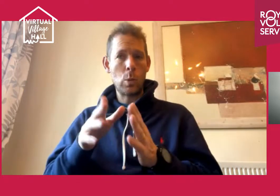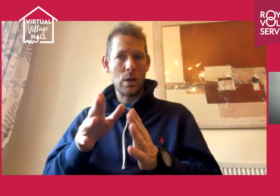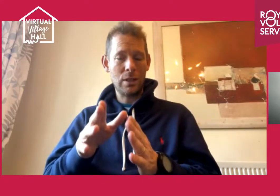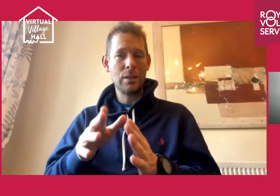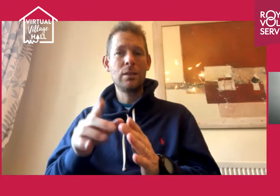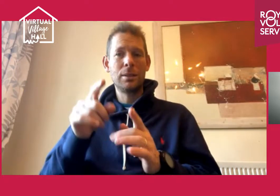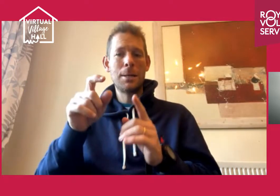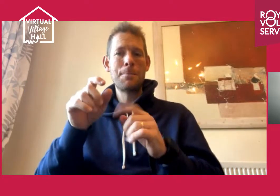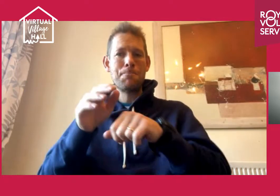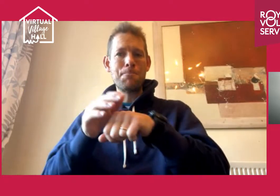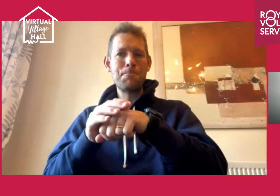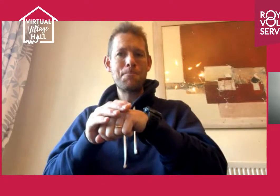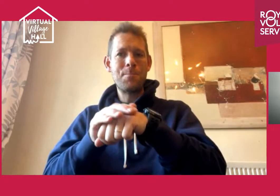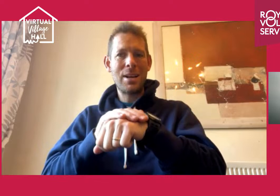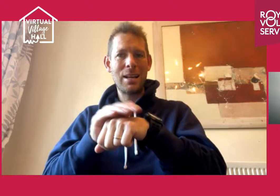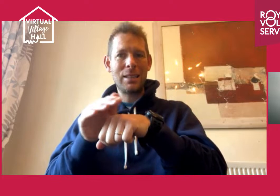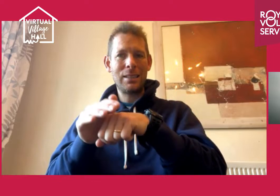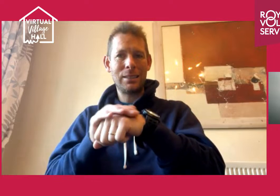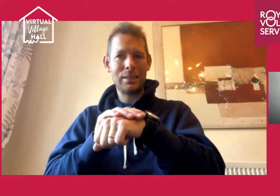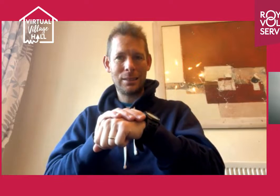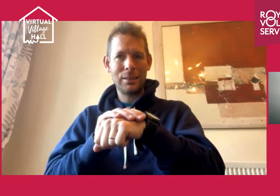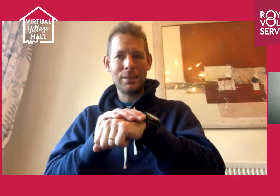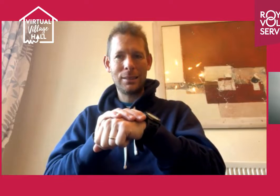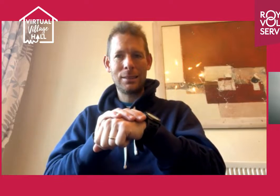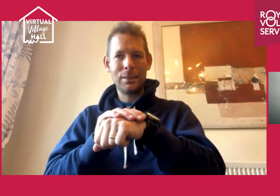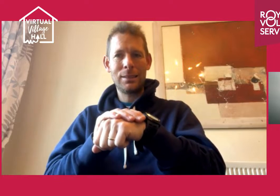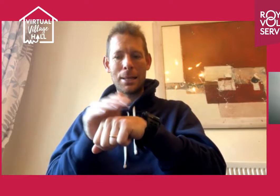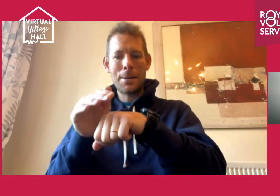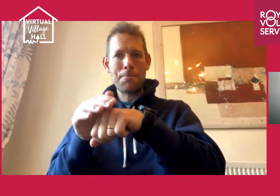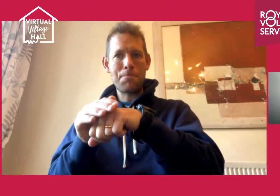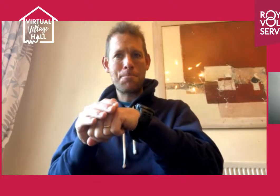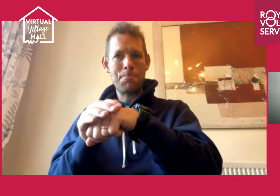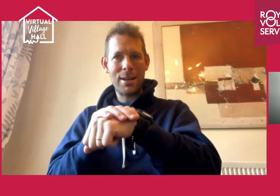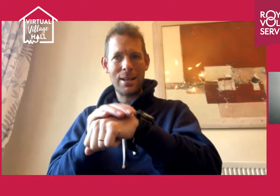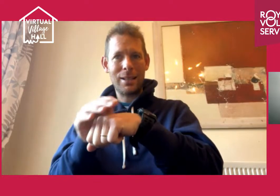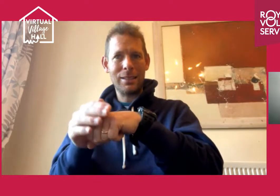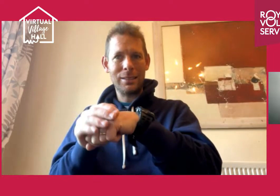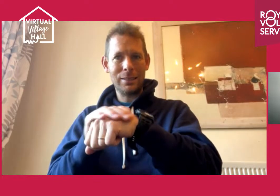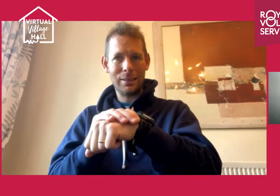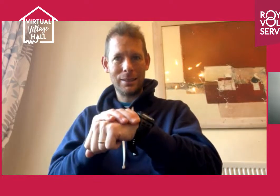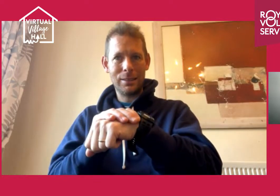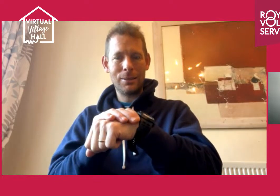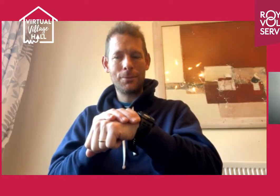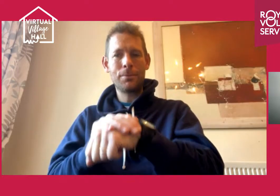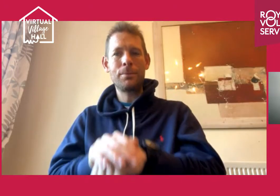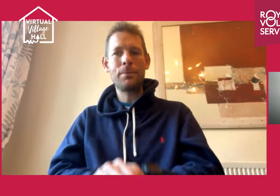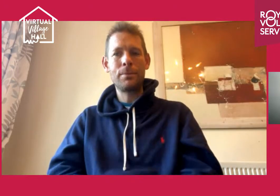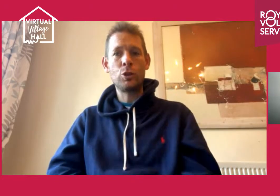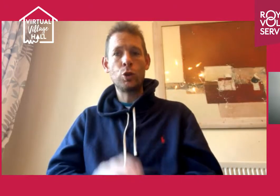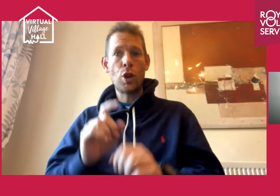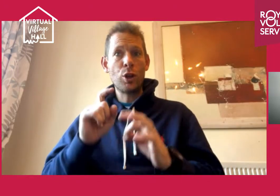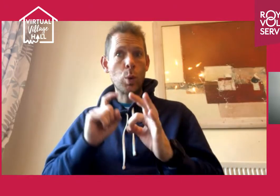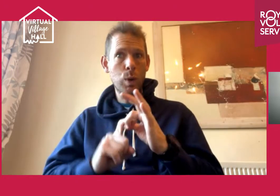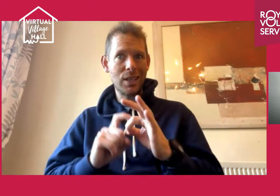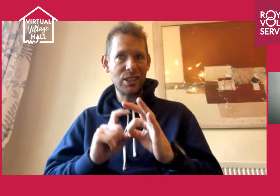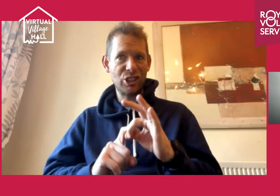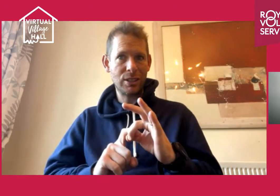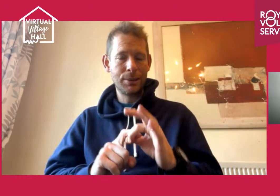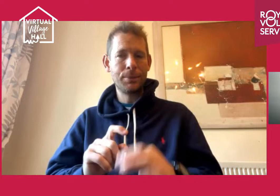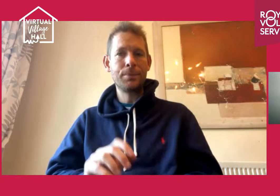nothing. So if we're talking about our pets, again, that's the sign for pet. The